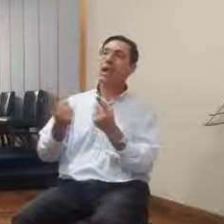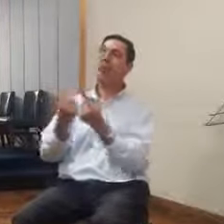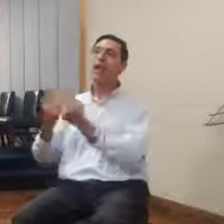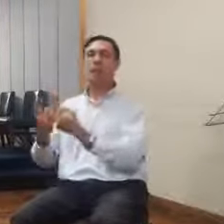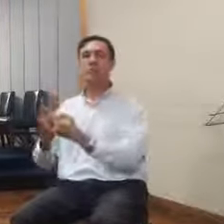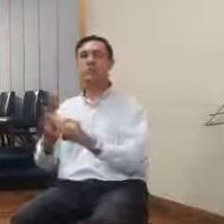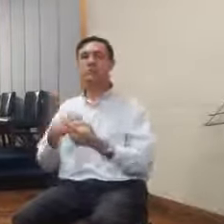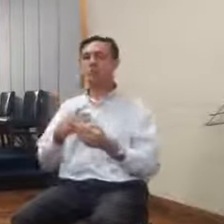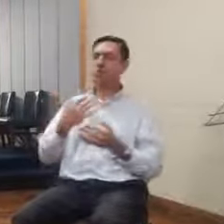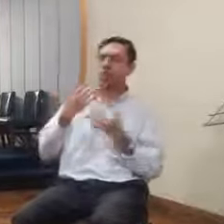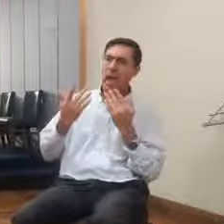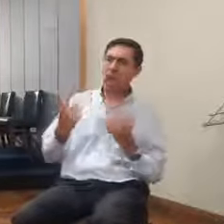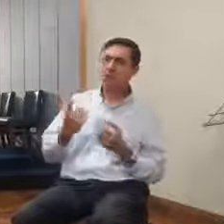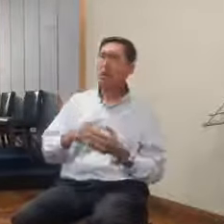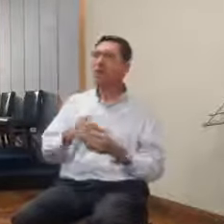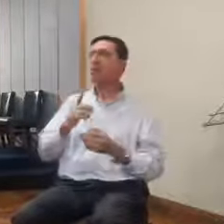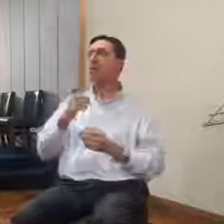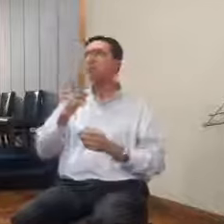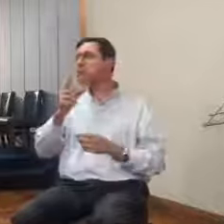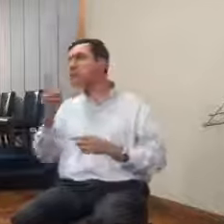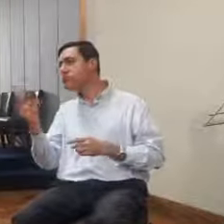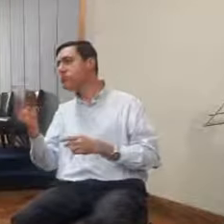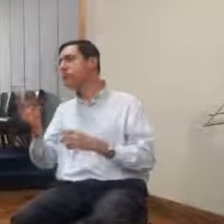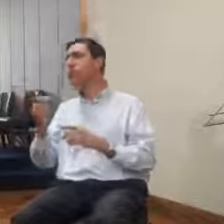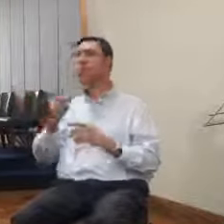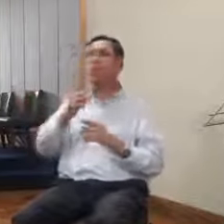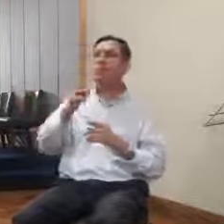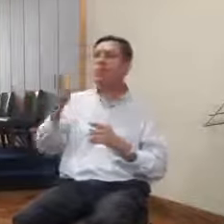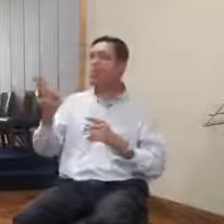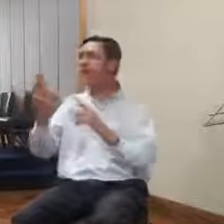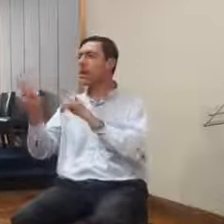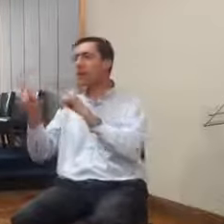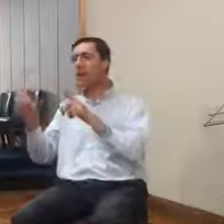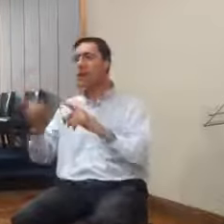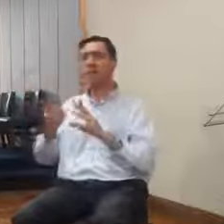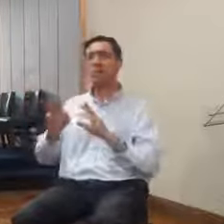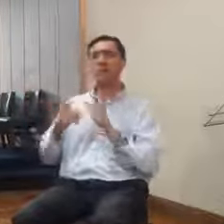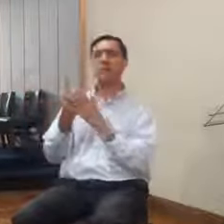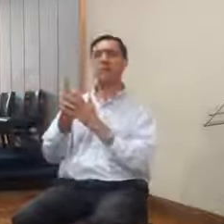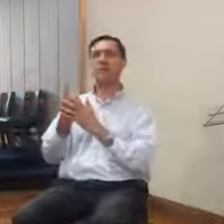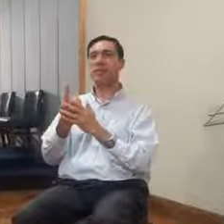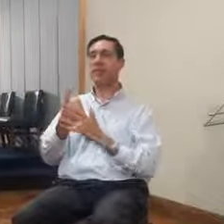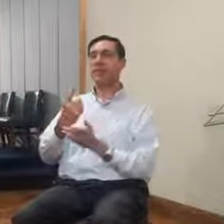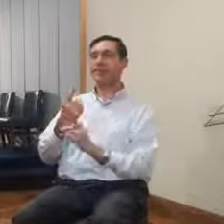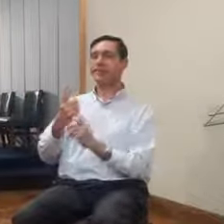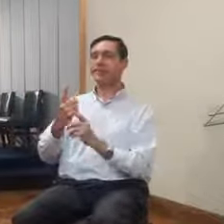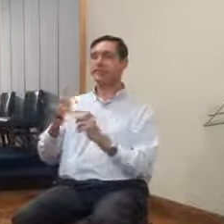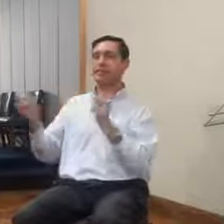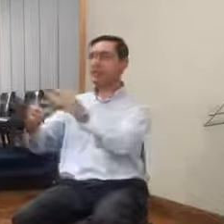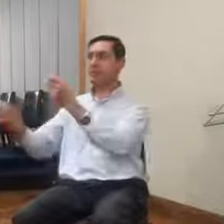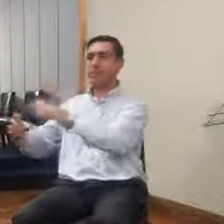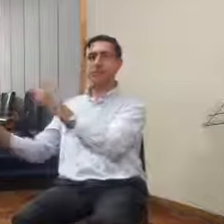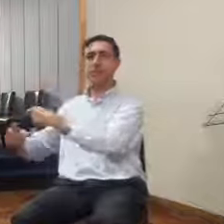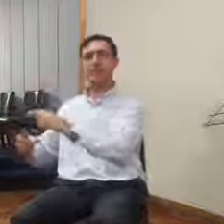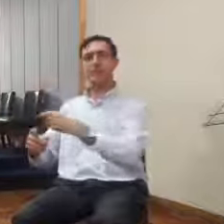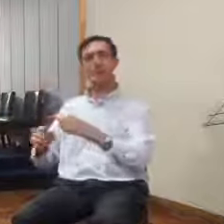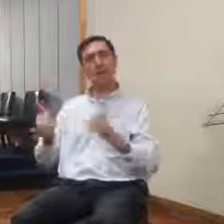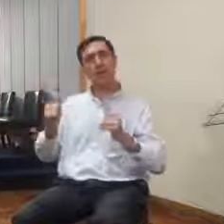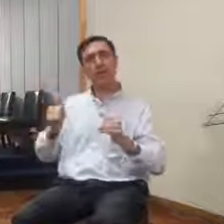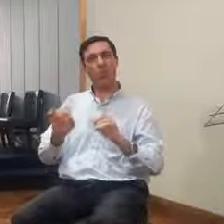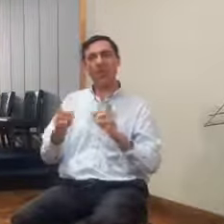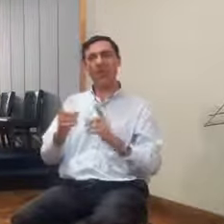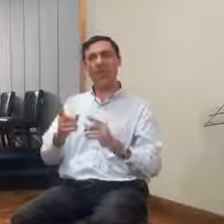time. You don't let them out of your sight. Well, it's a very, very poor example, but the Lord sees us, he knows